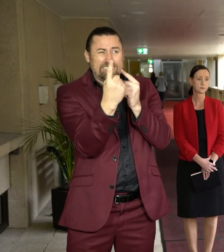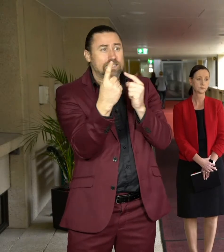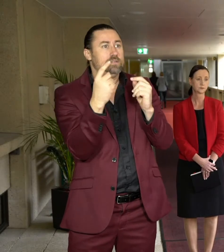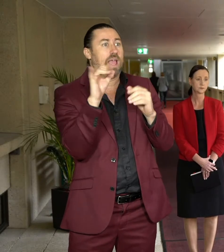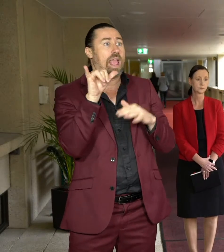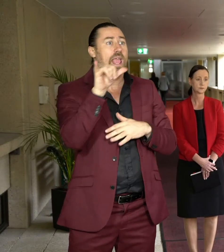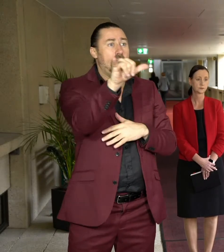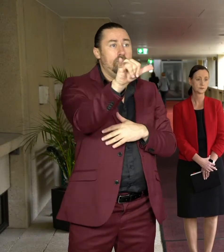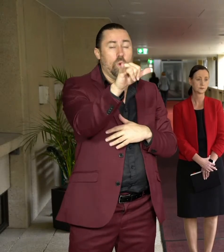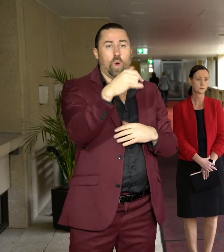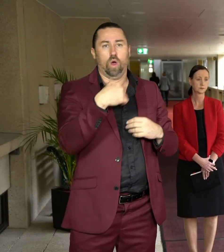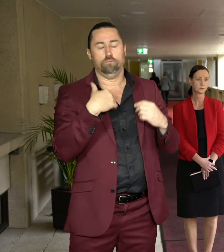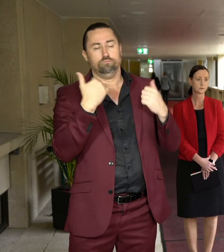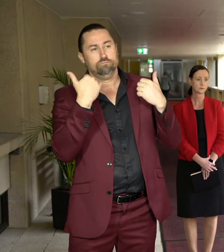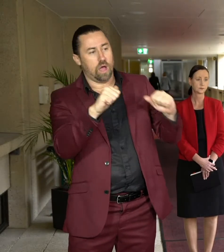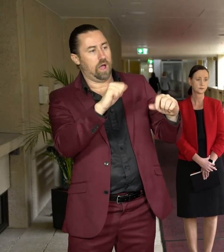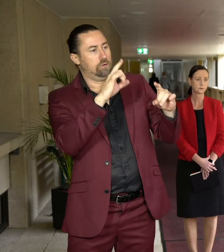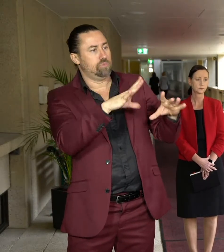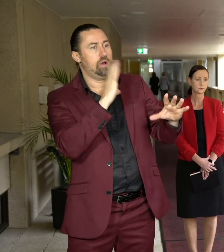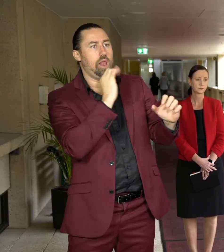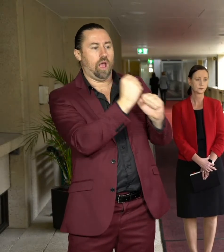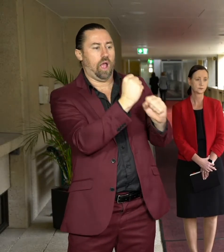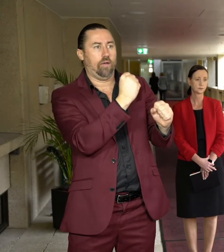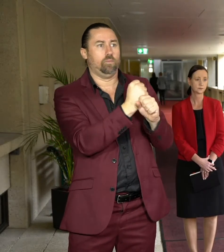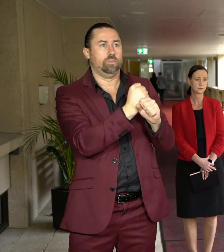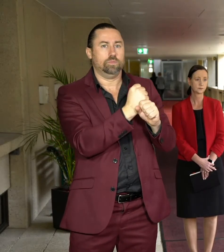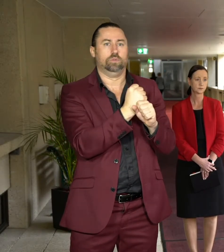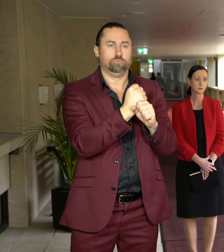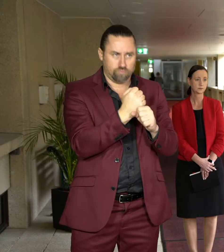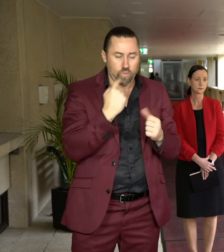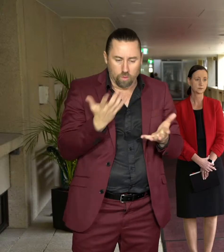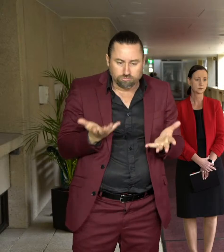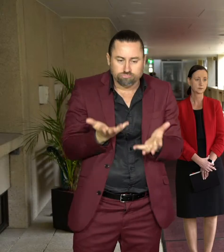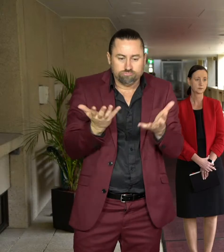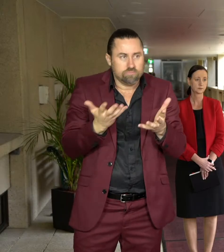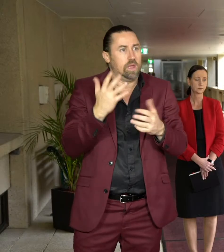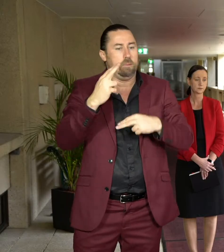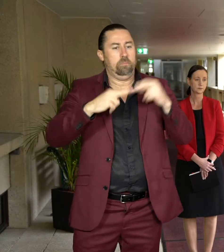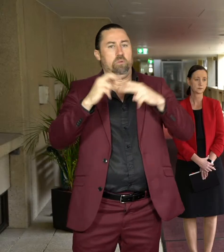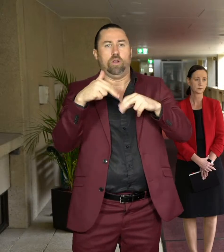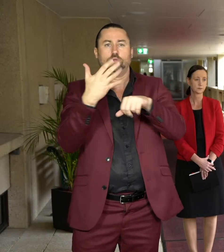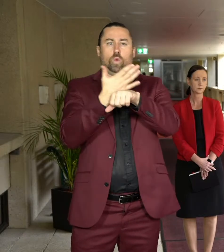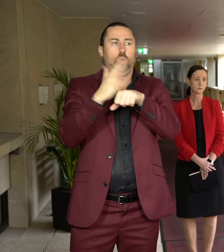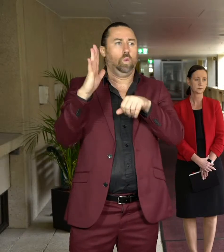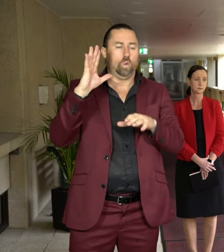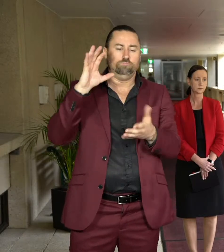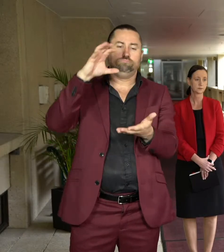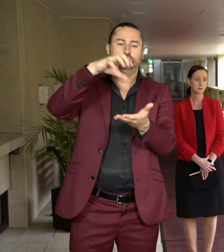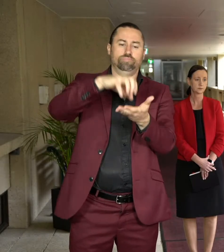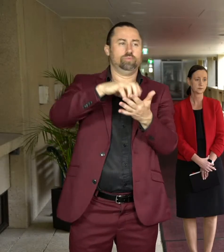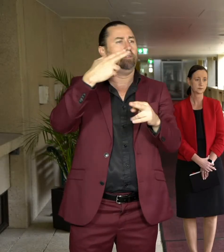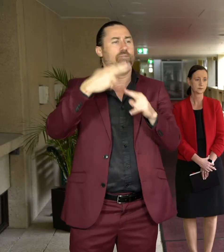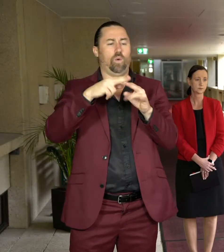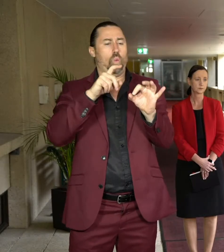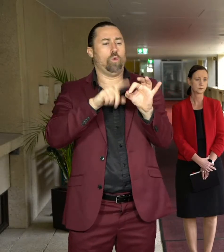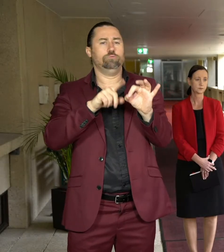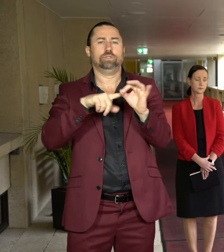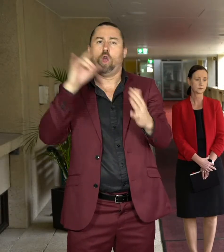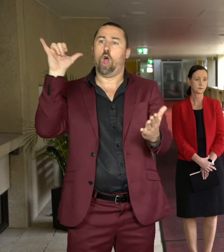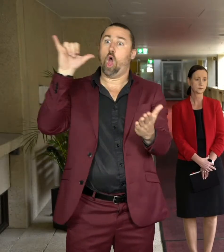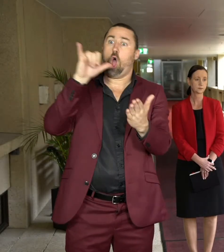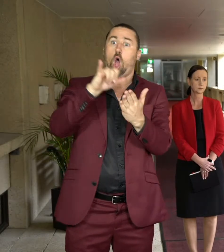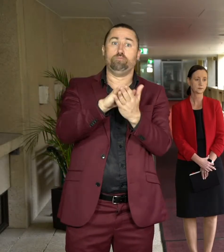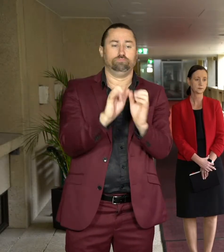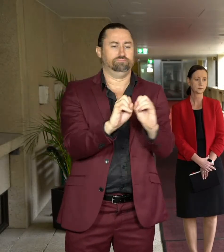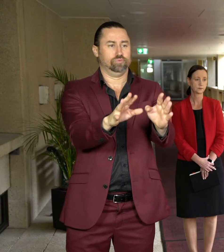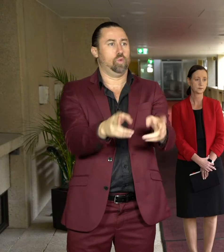giving consideration to supporting a Queensland quarantine facility. Of course, it needs a lot more work.